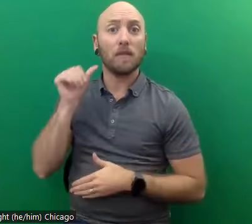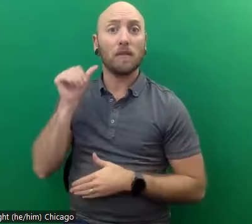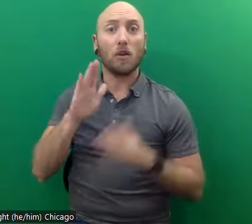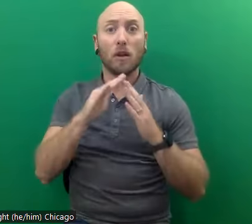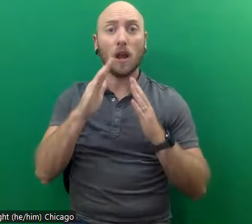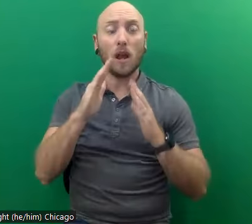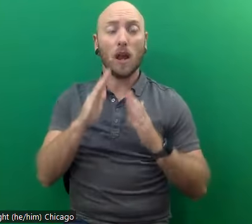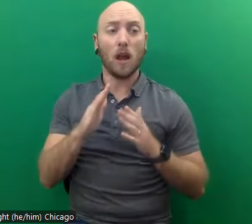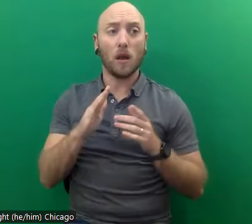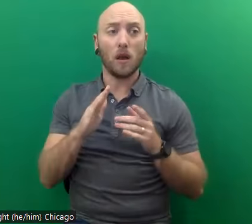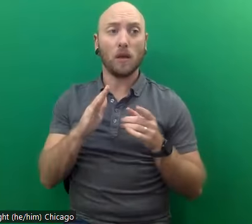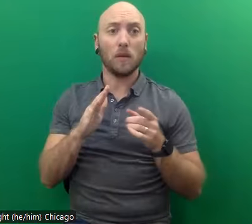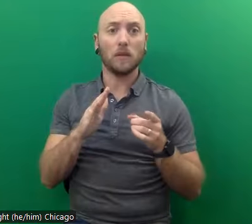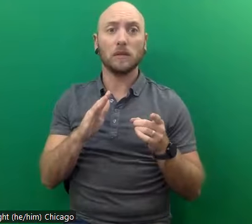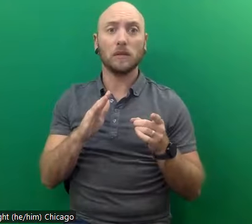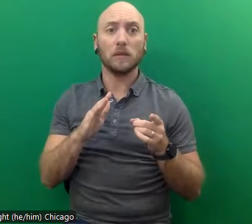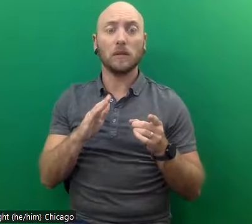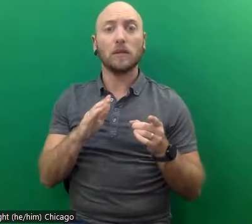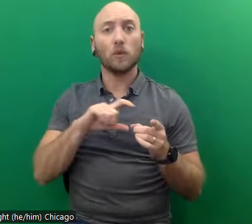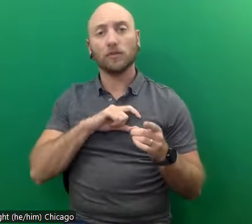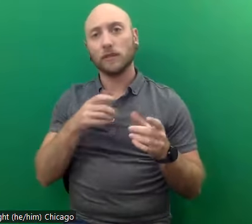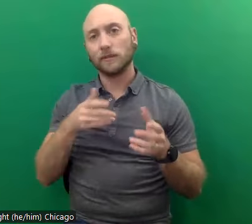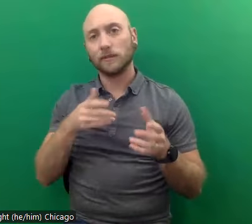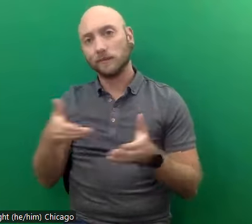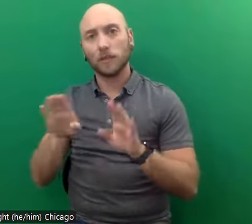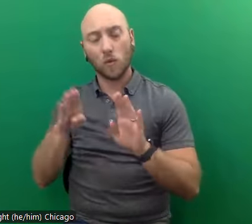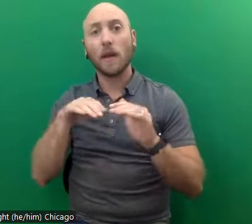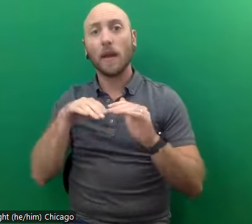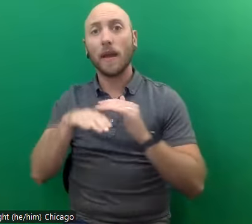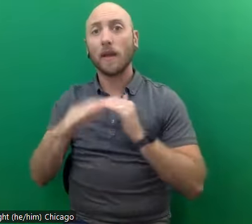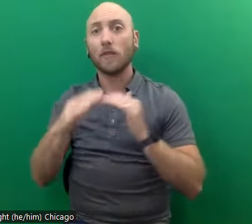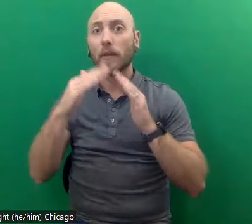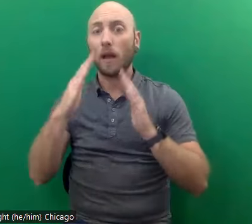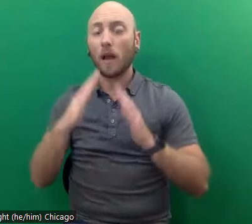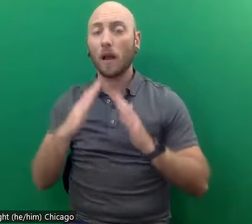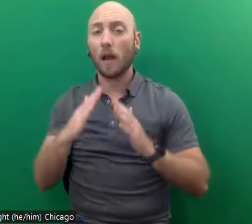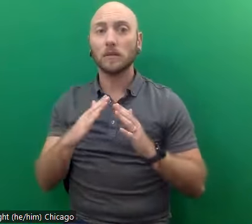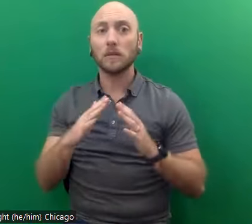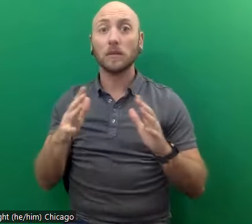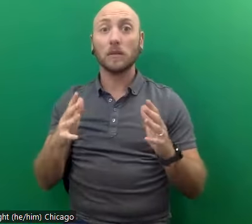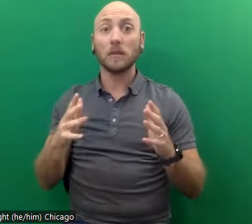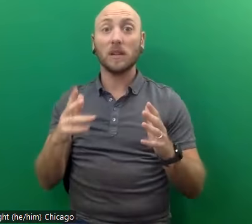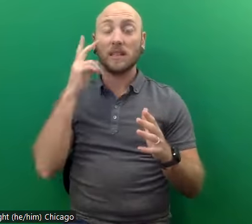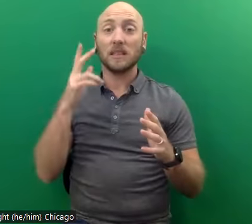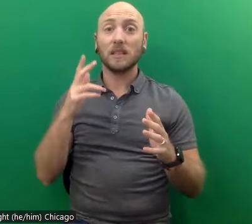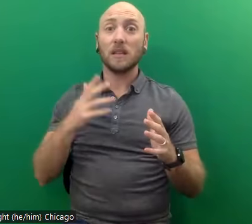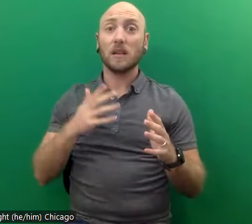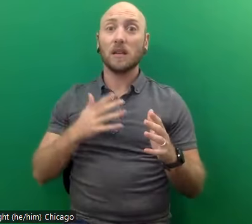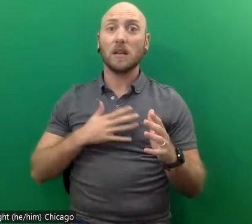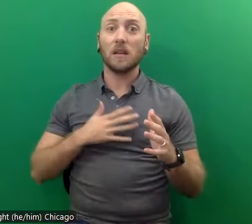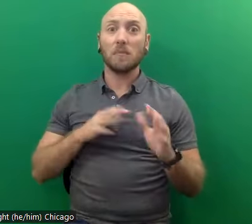brings us to the door, opens it up. We go inside, and my entire family and close friends